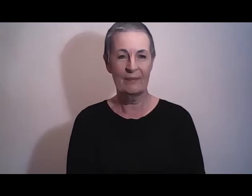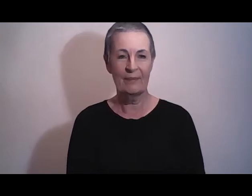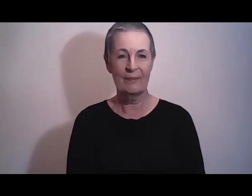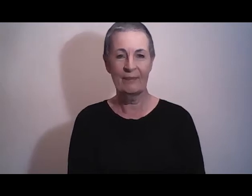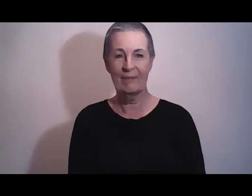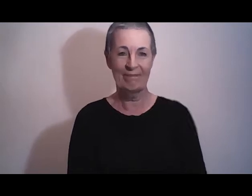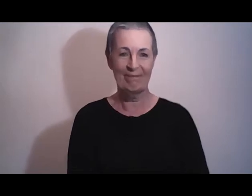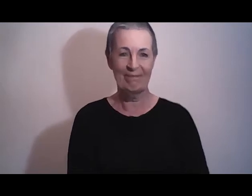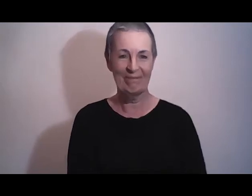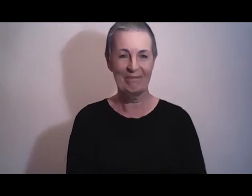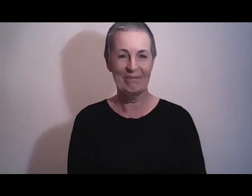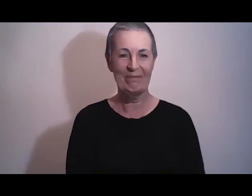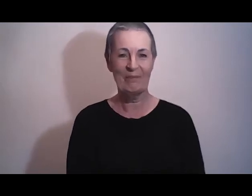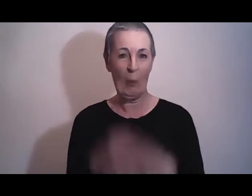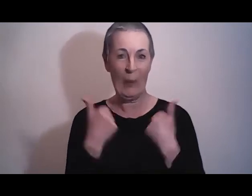Okay.